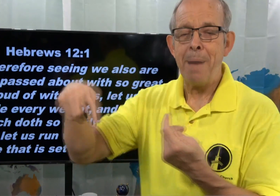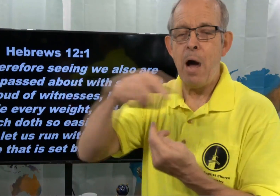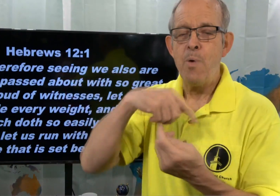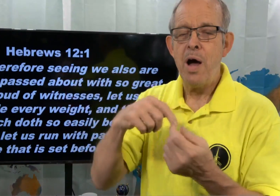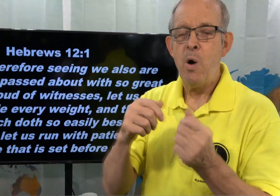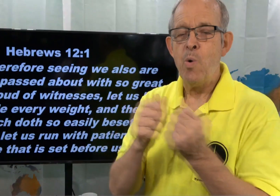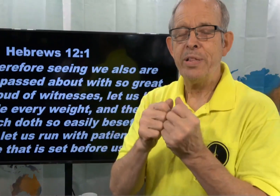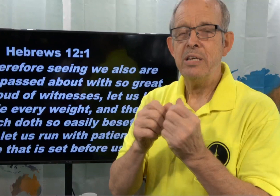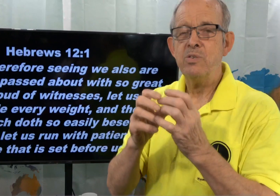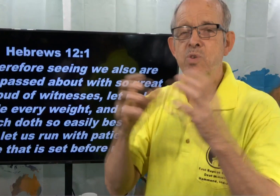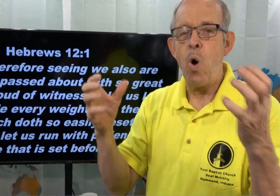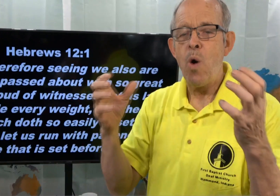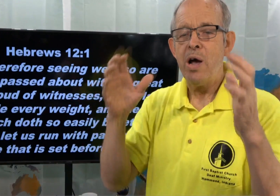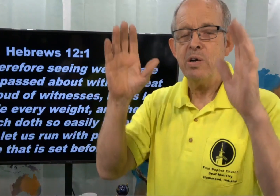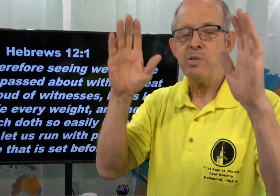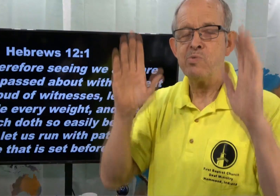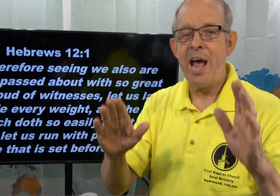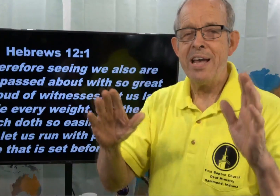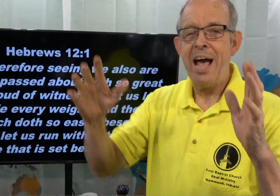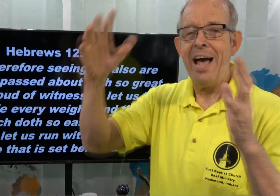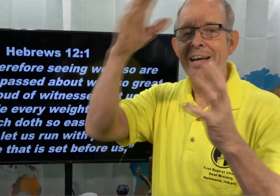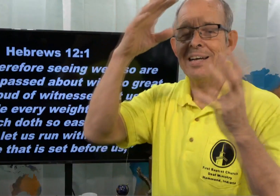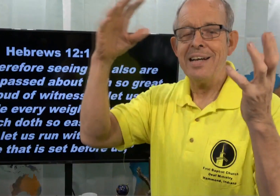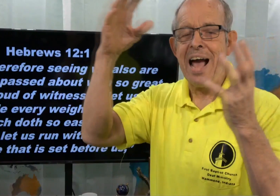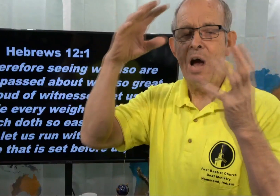about what so great a cloud.